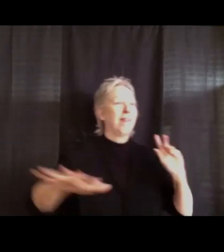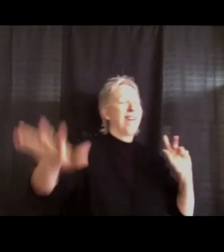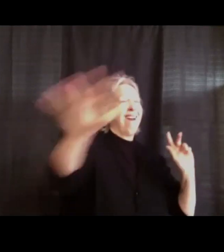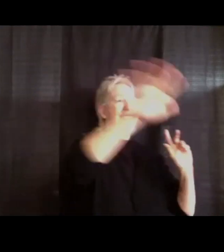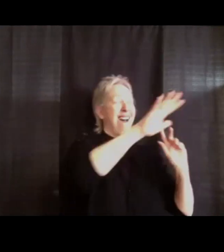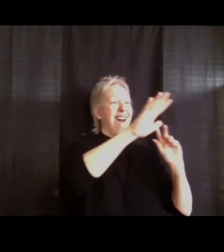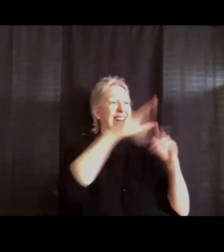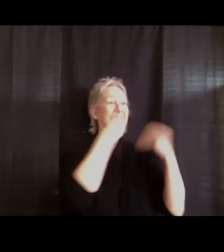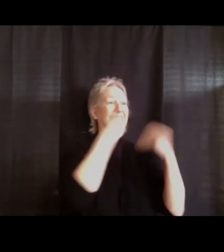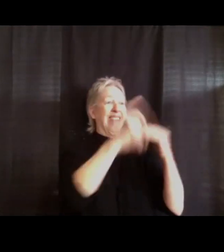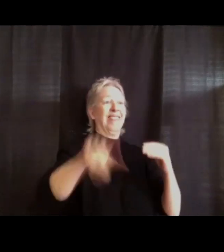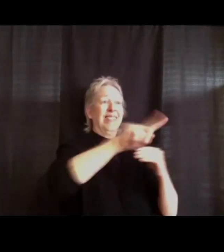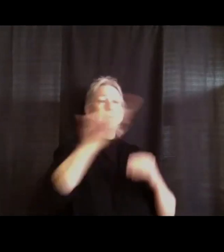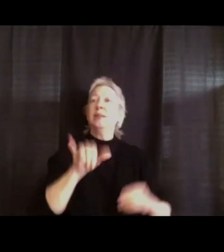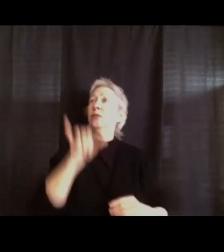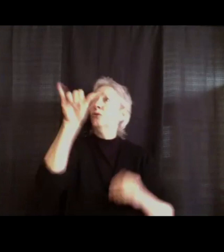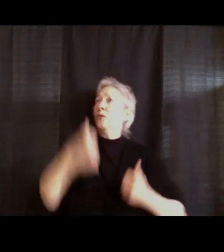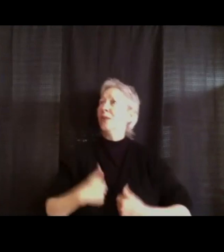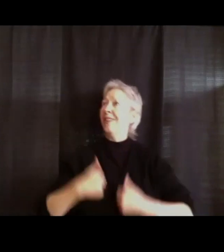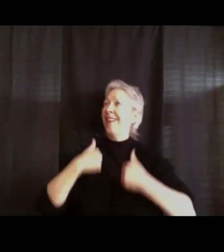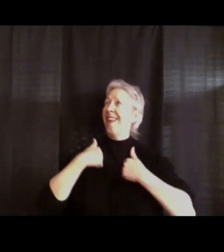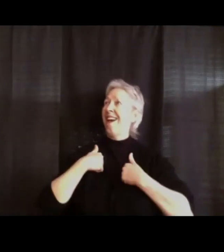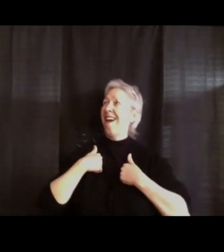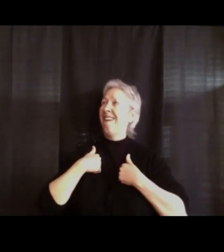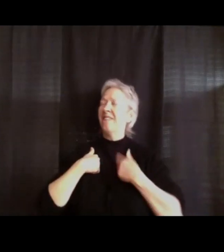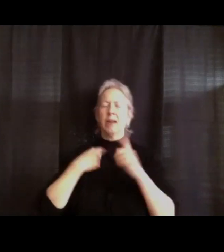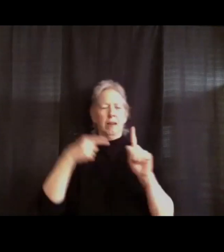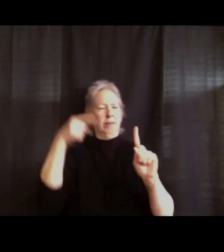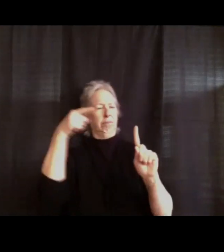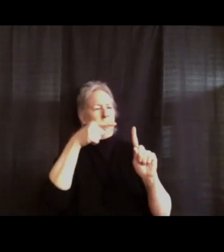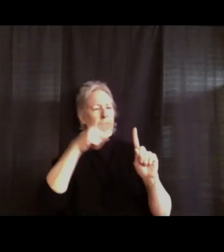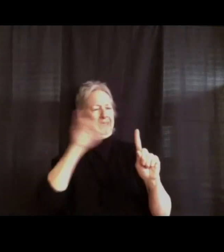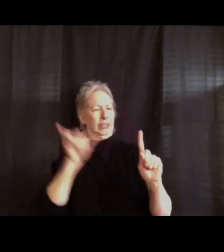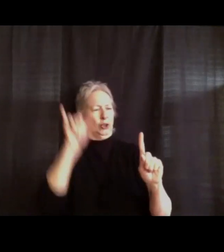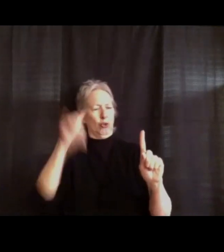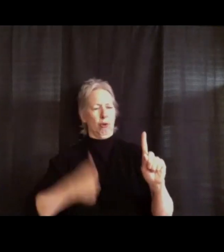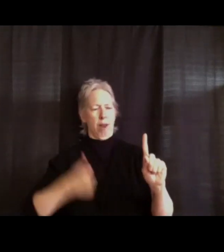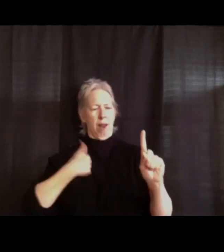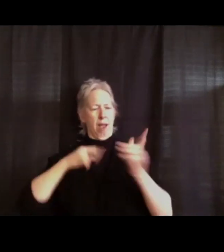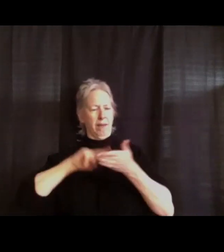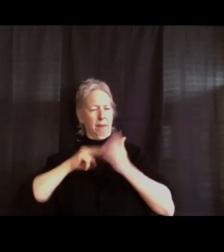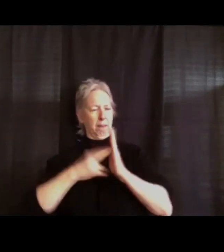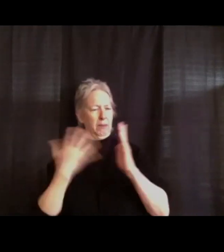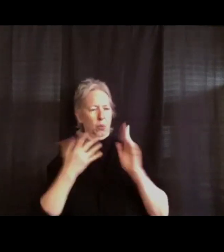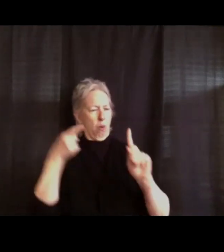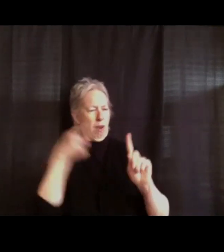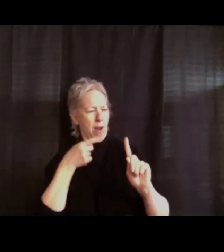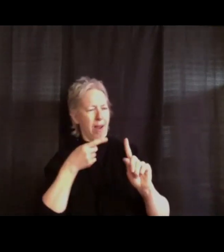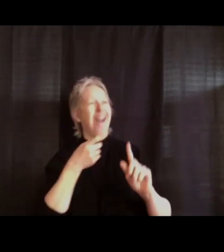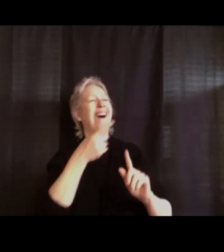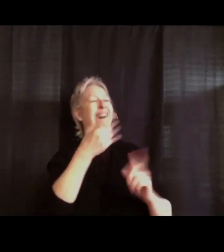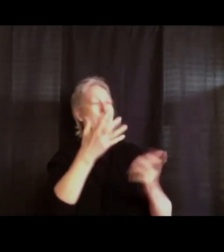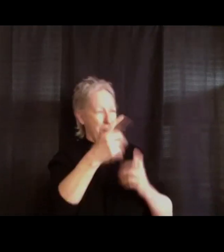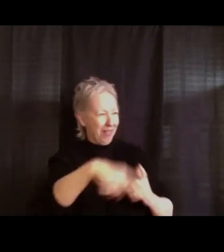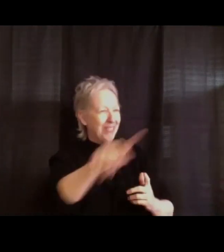you have given him. And this is eternal life, that they may know you, the only true God, and